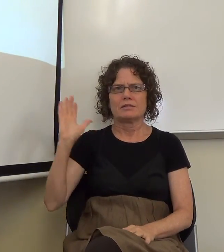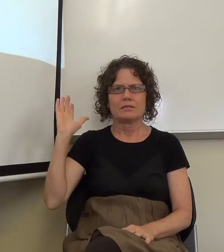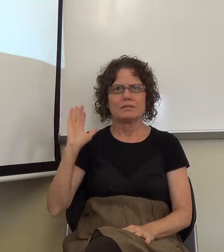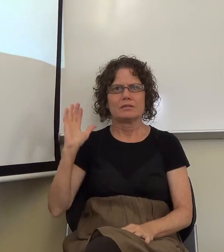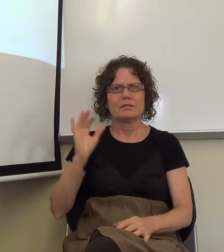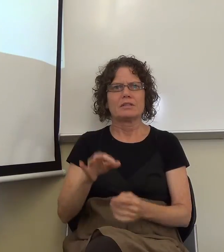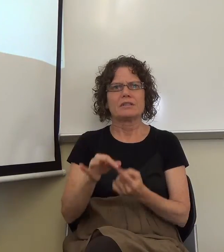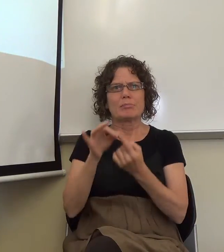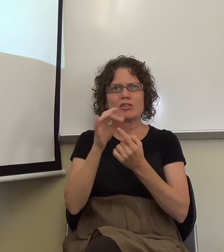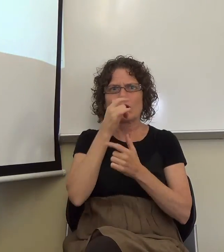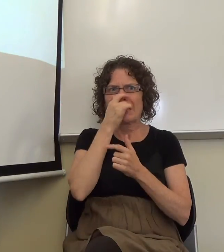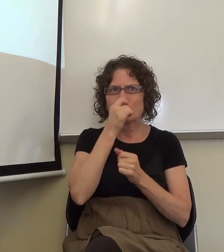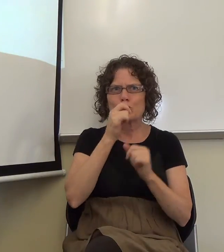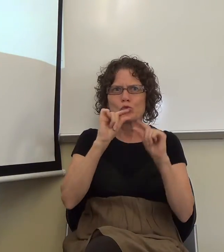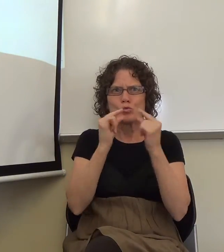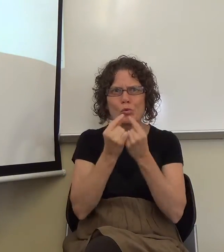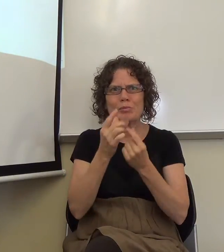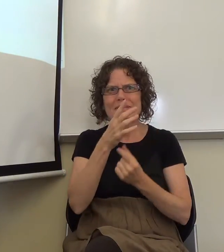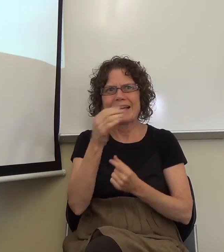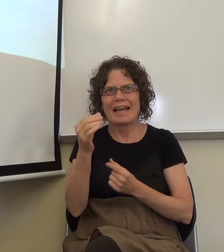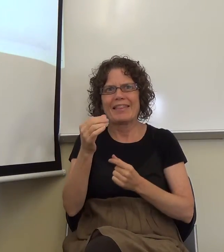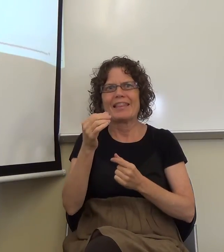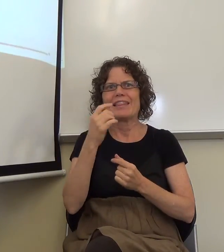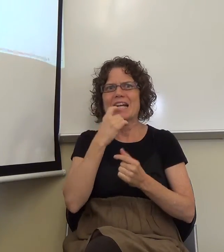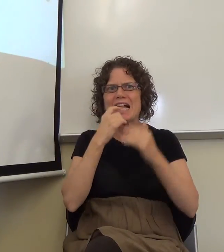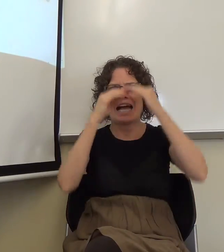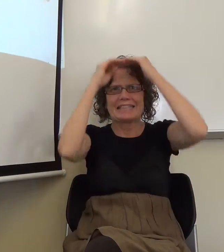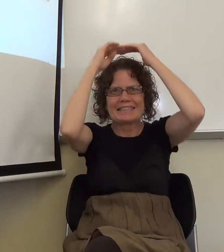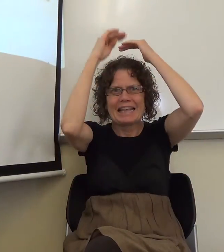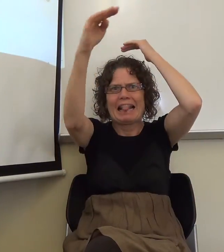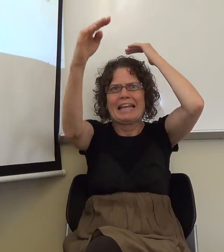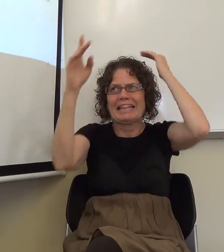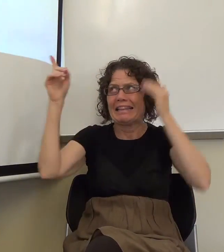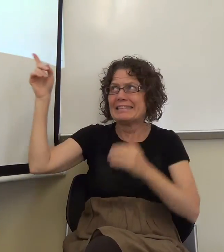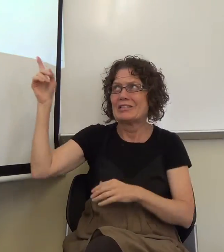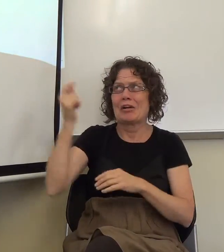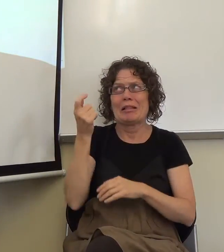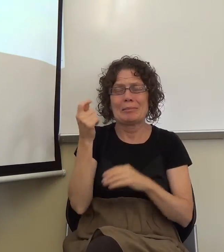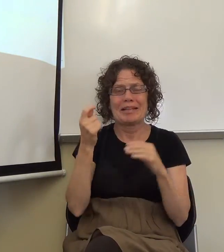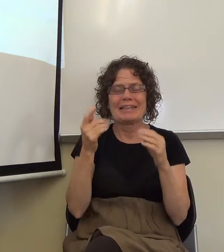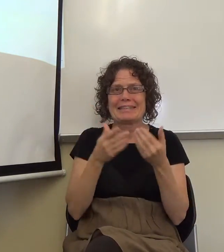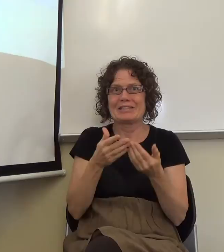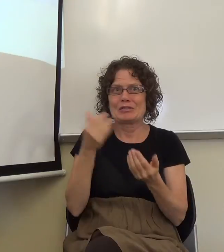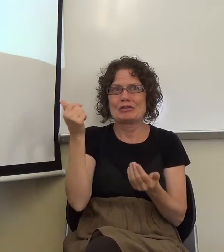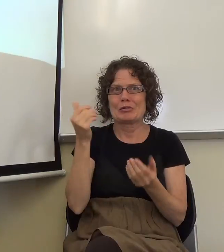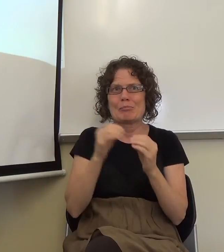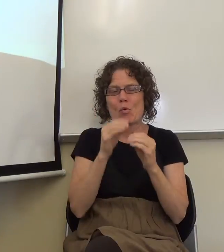special interests and the glass ceiling. These are a little more straightforward. Okay?